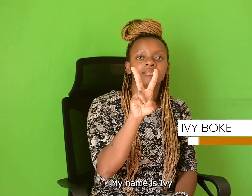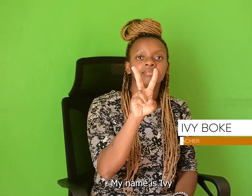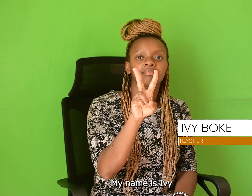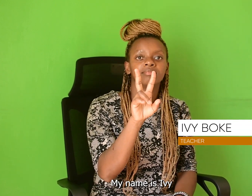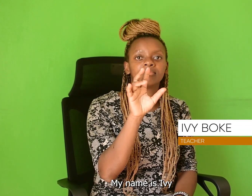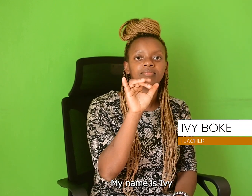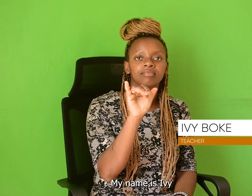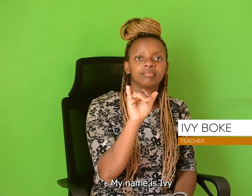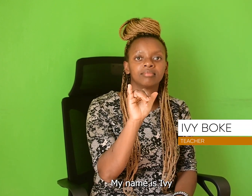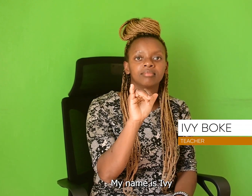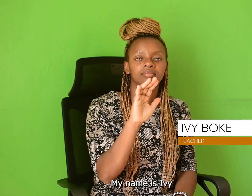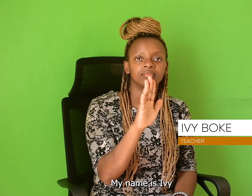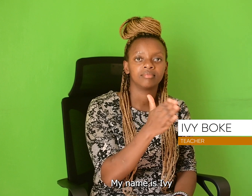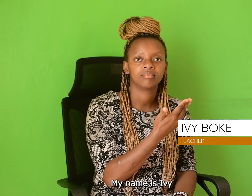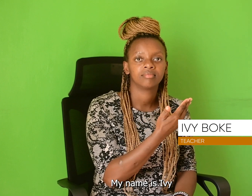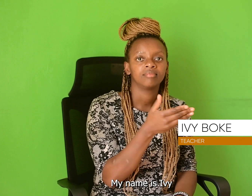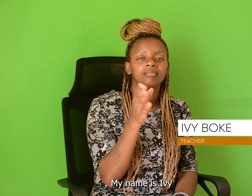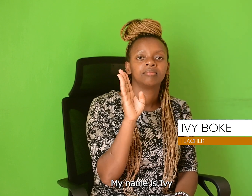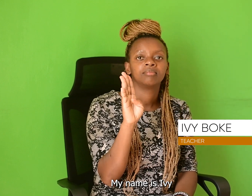my name is Ivy